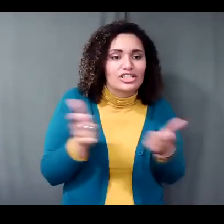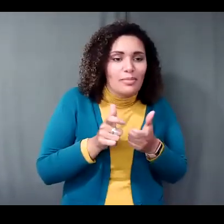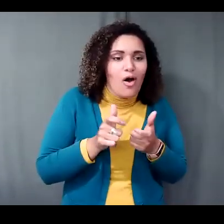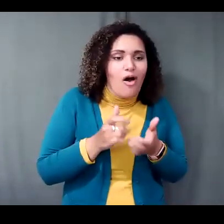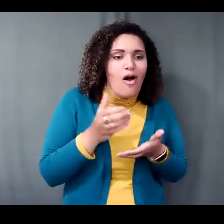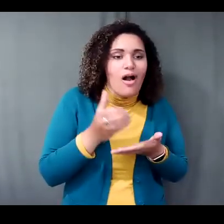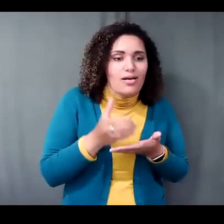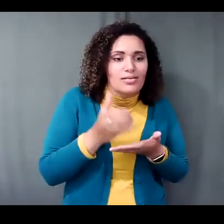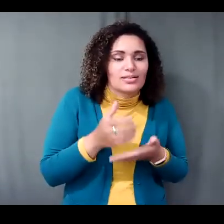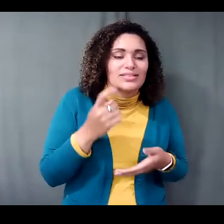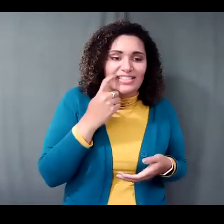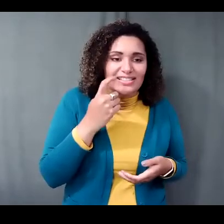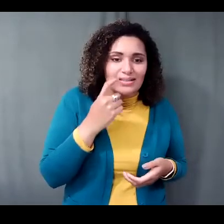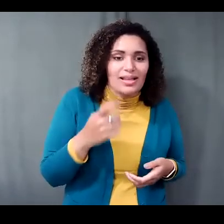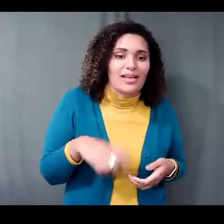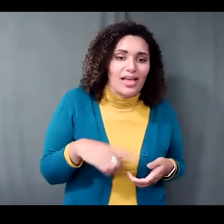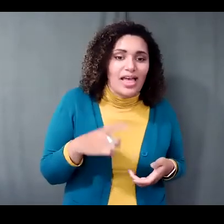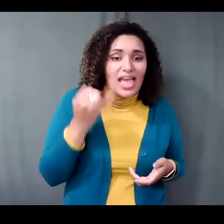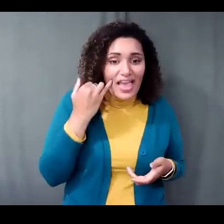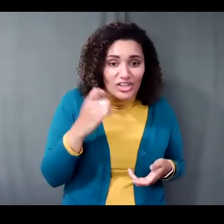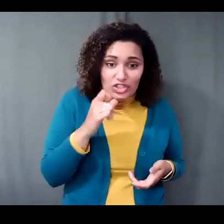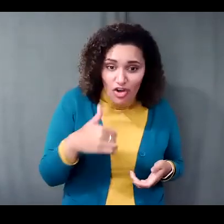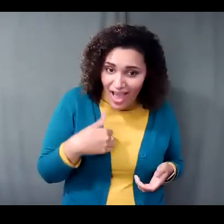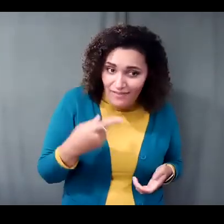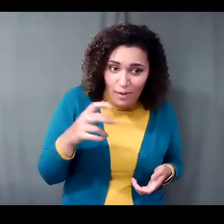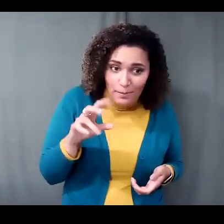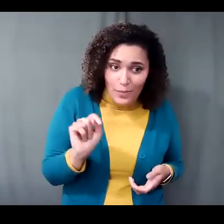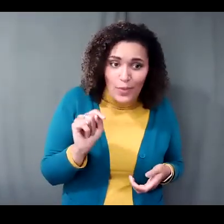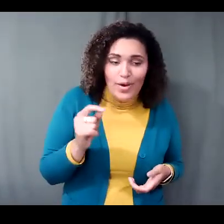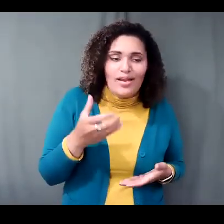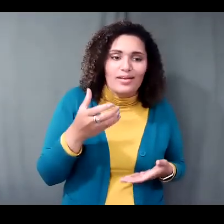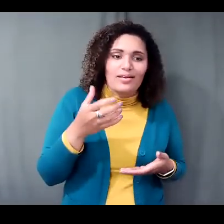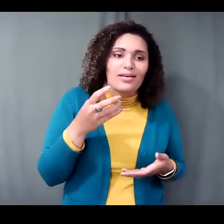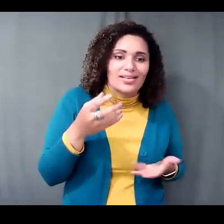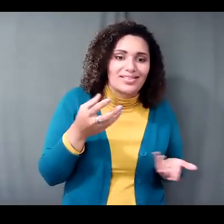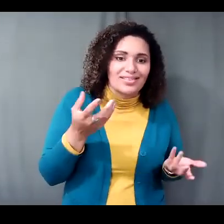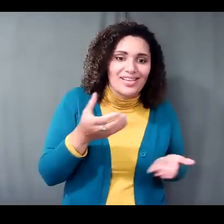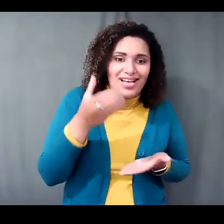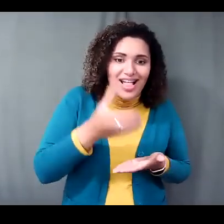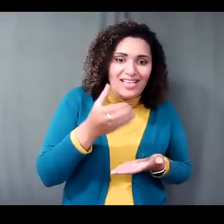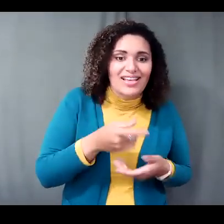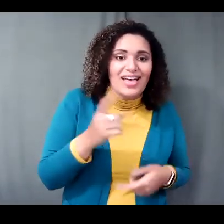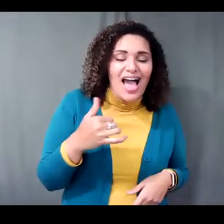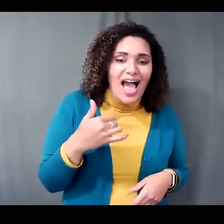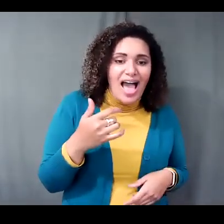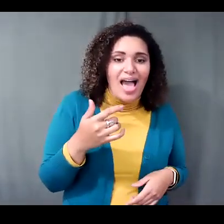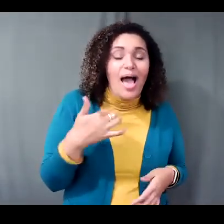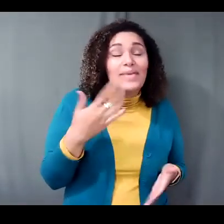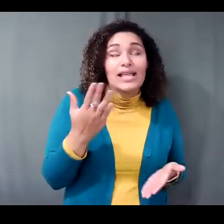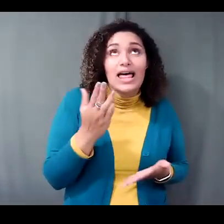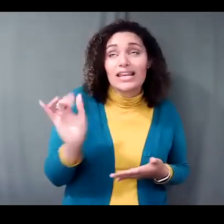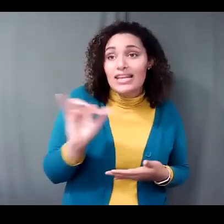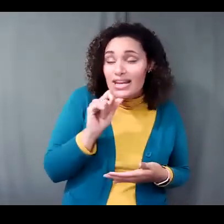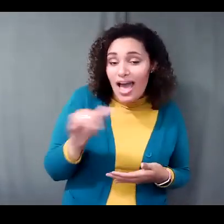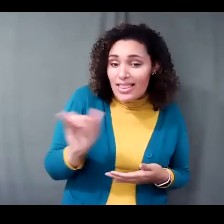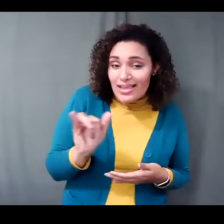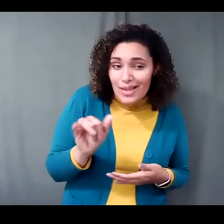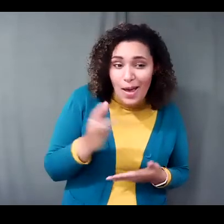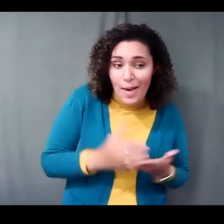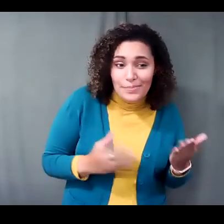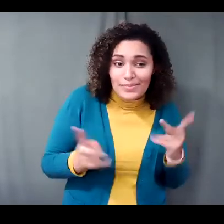outside. We have some in barrels. We've tried, the problem we ran into with barrels